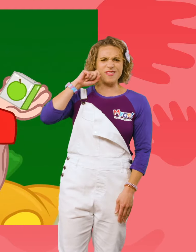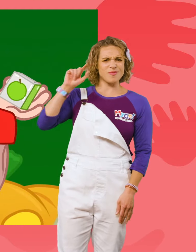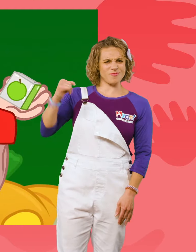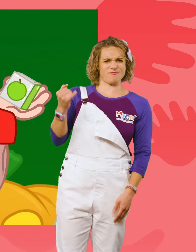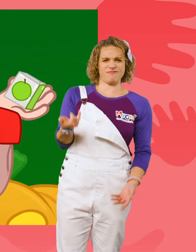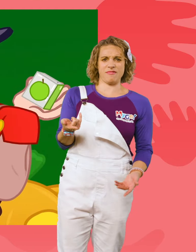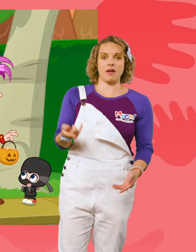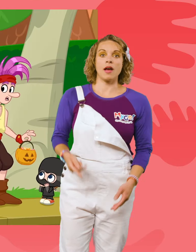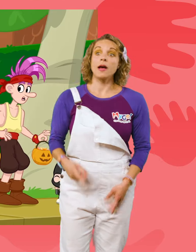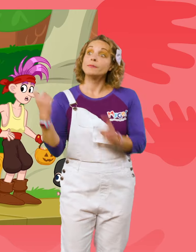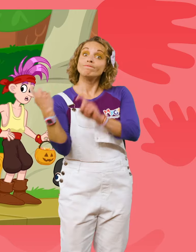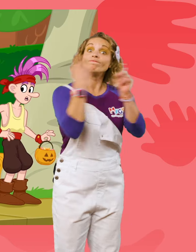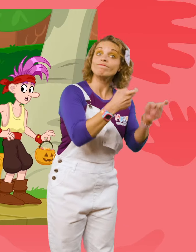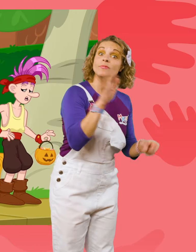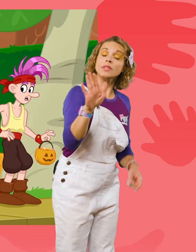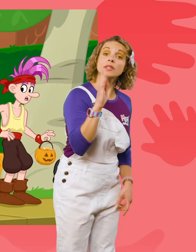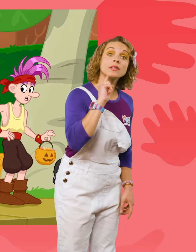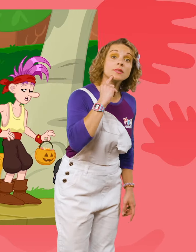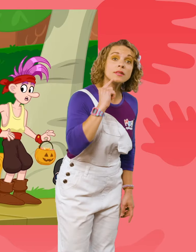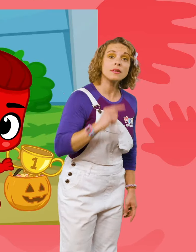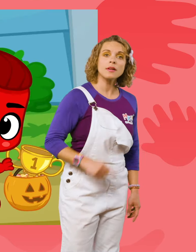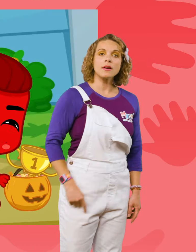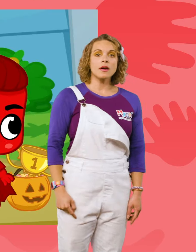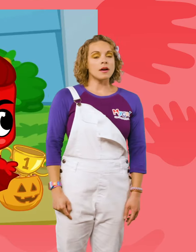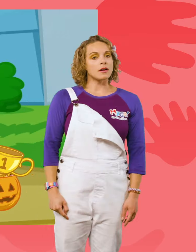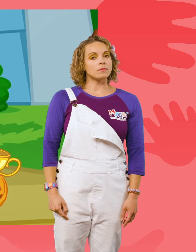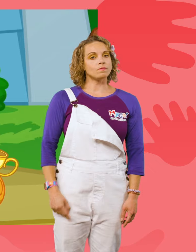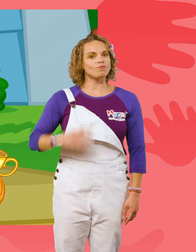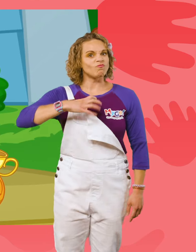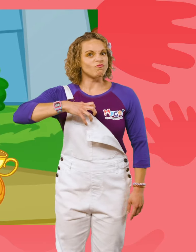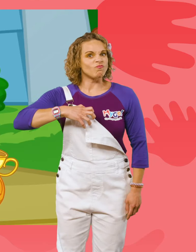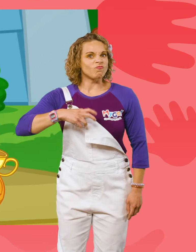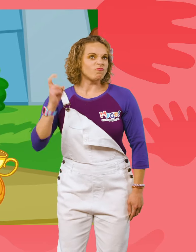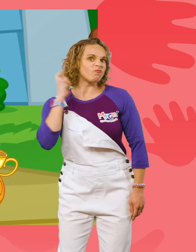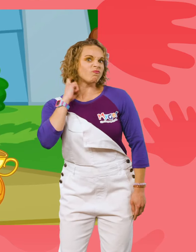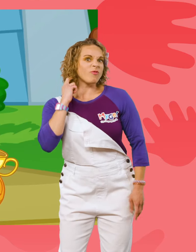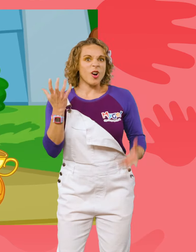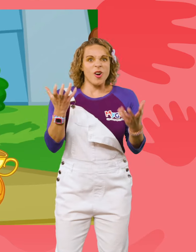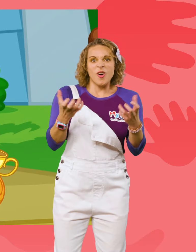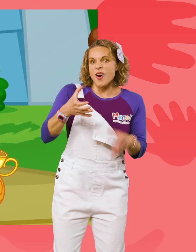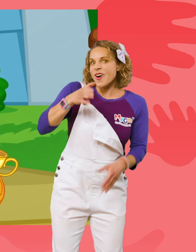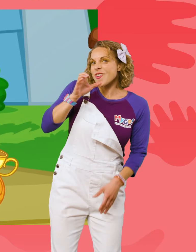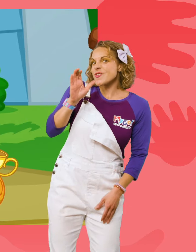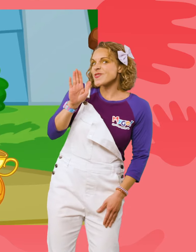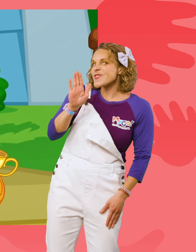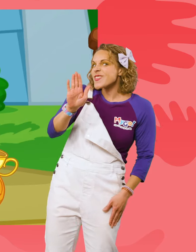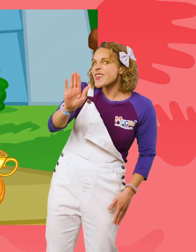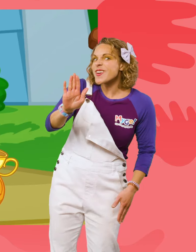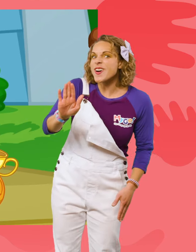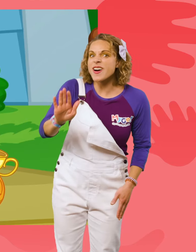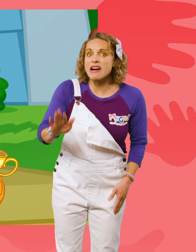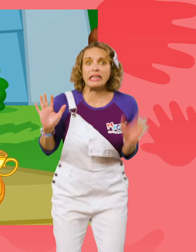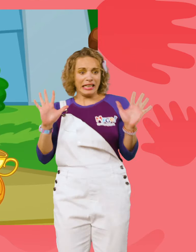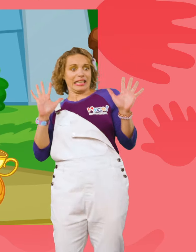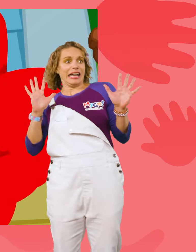apple juice. Give them back their candy! Morphle the vampire, want to